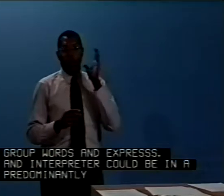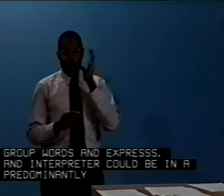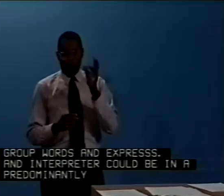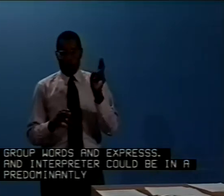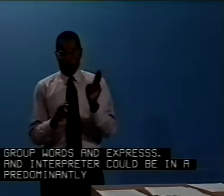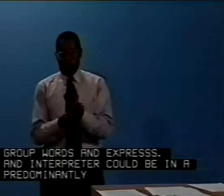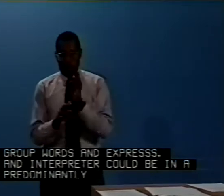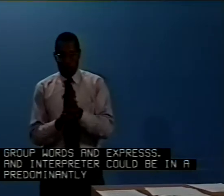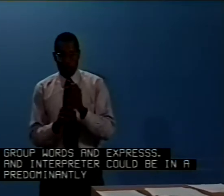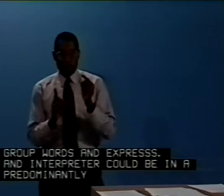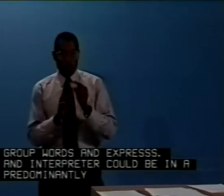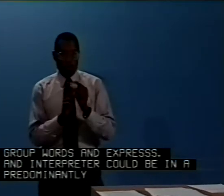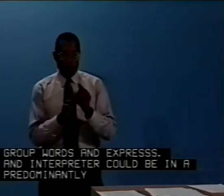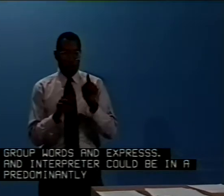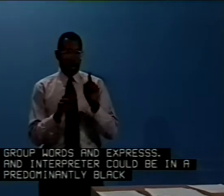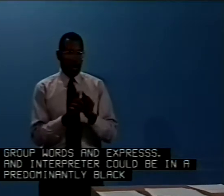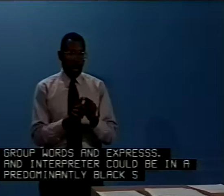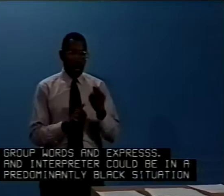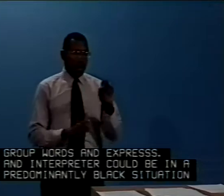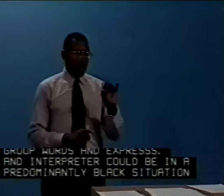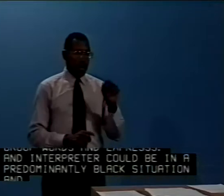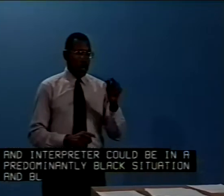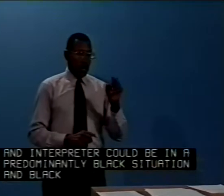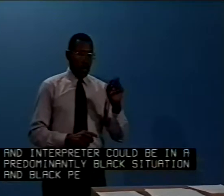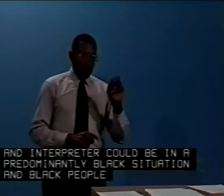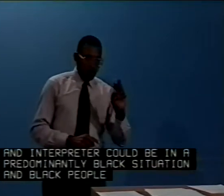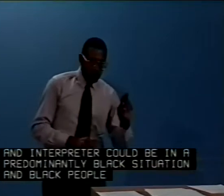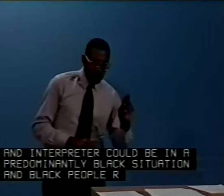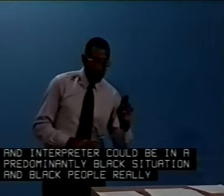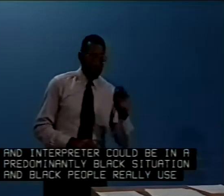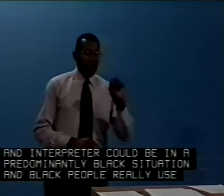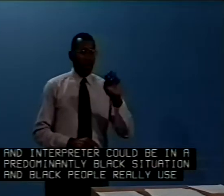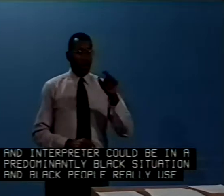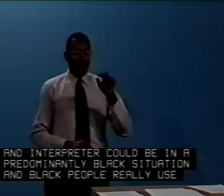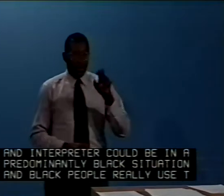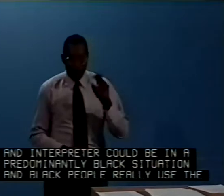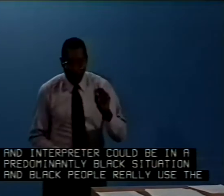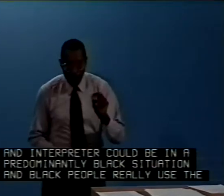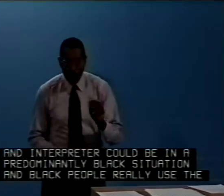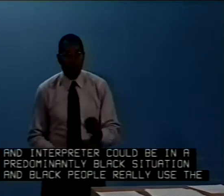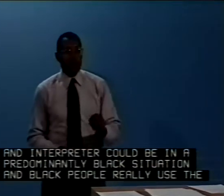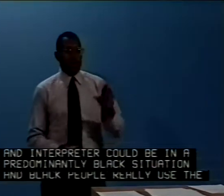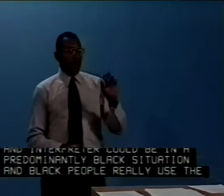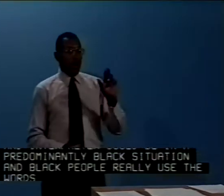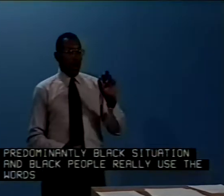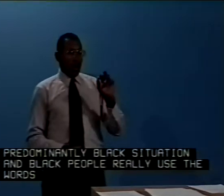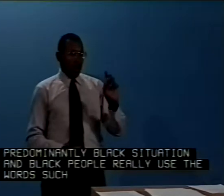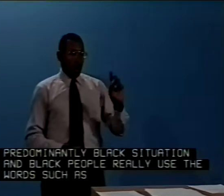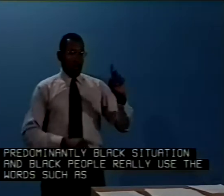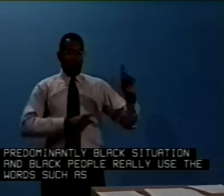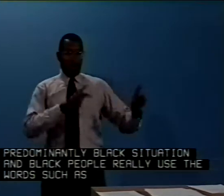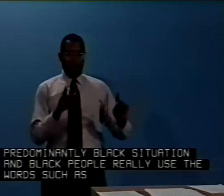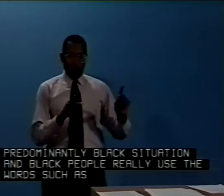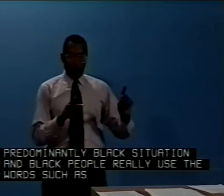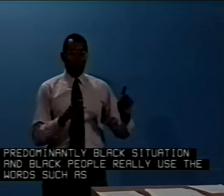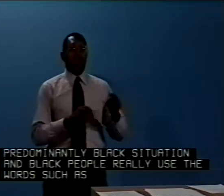and black people will use the words such as nigger or negro or colored